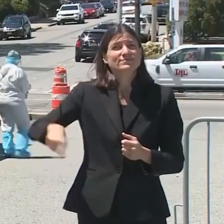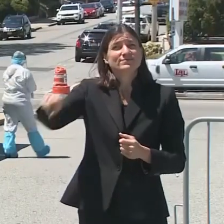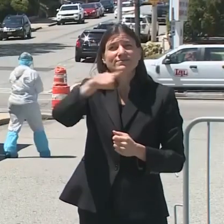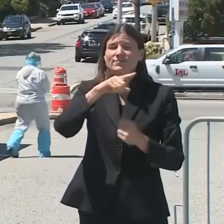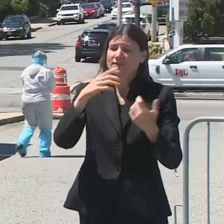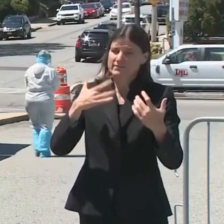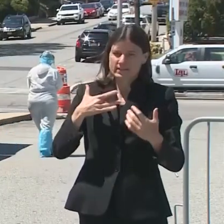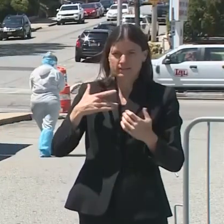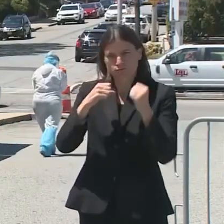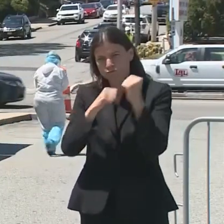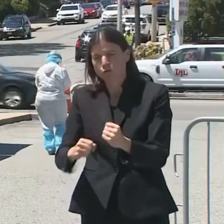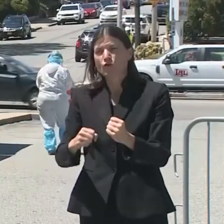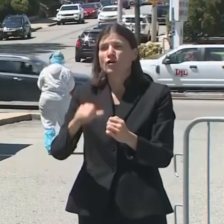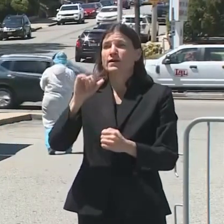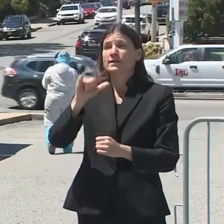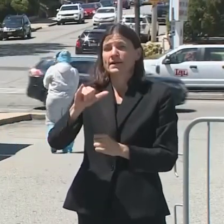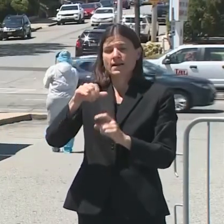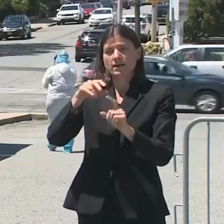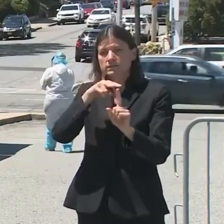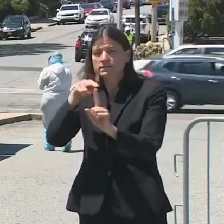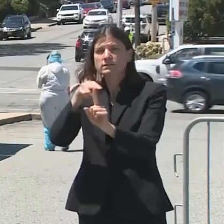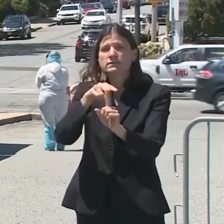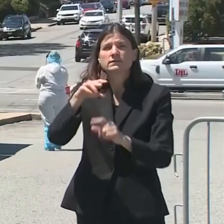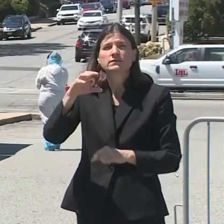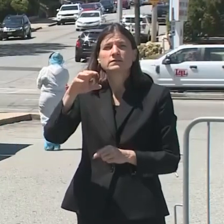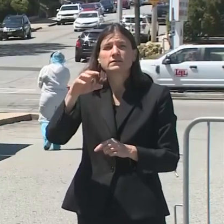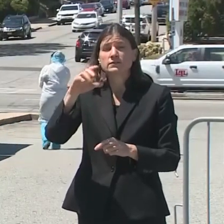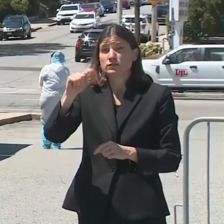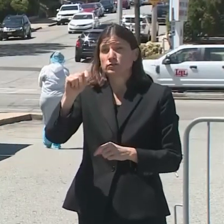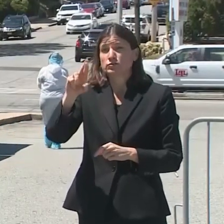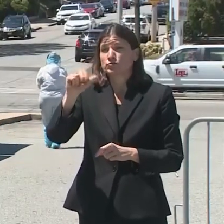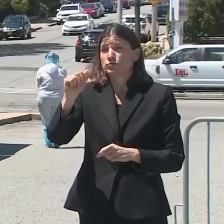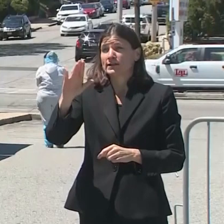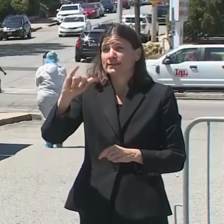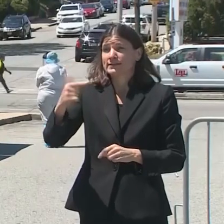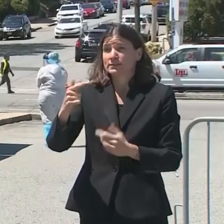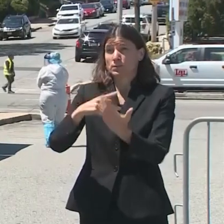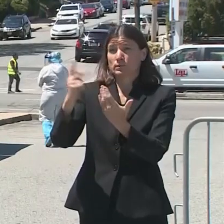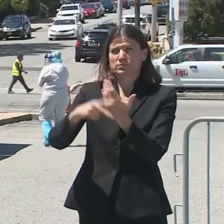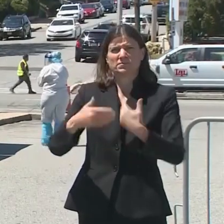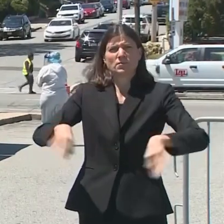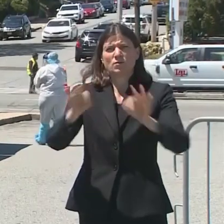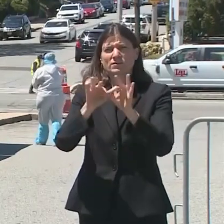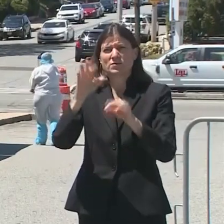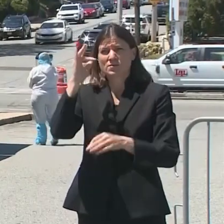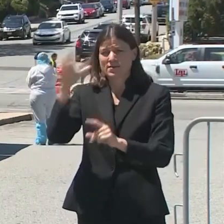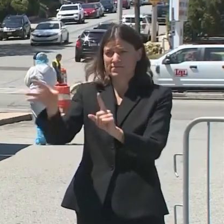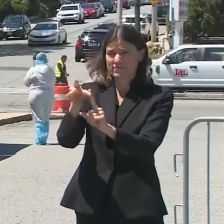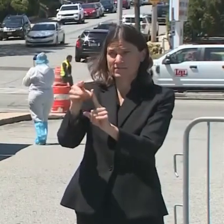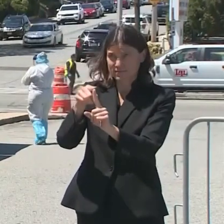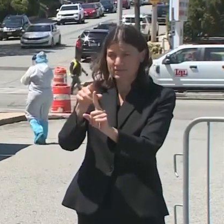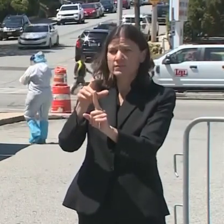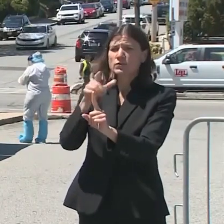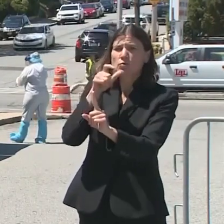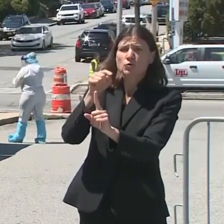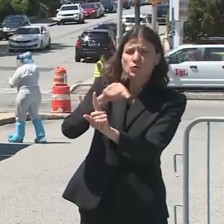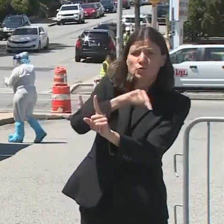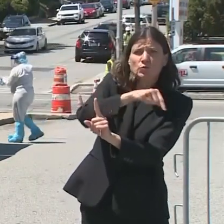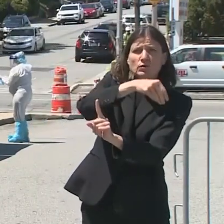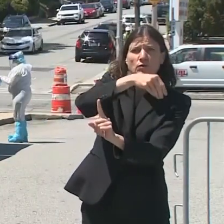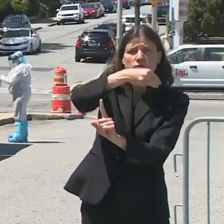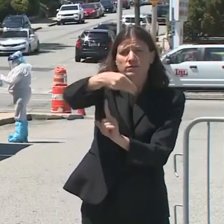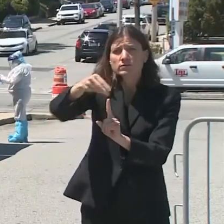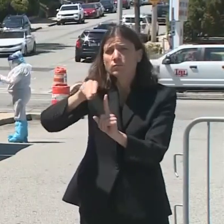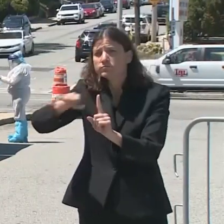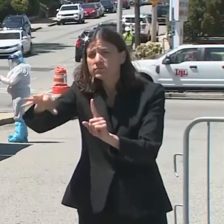Massachusetts Community Tracing Collaborative. It's a collaborative between boards of health, the Department of Public Health, and the nonprofit Partners in